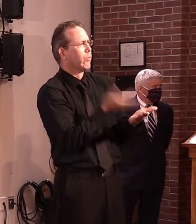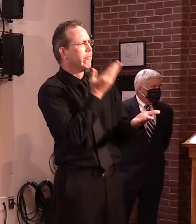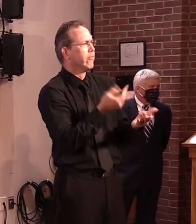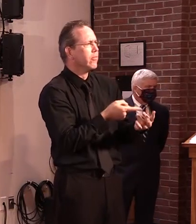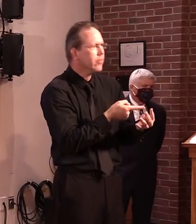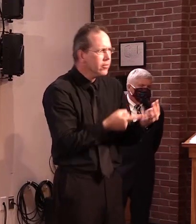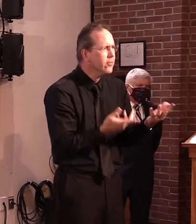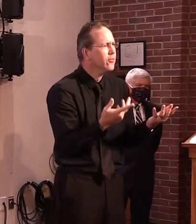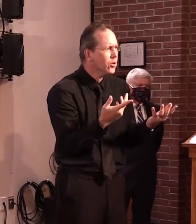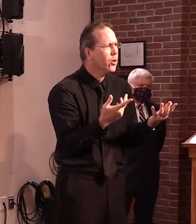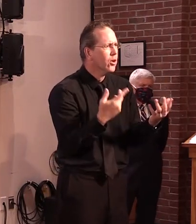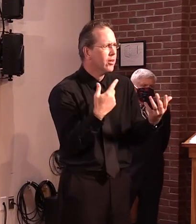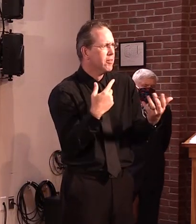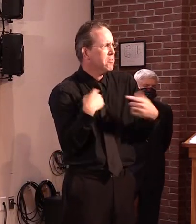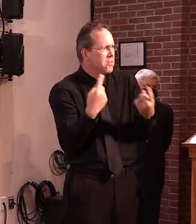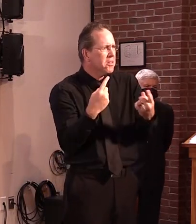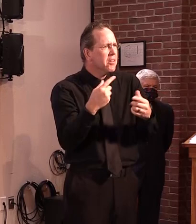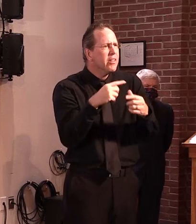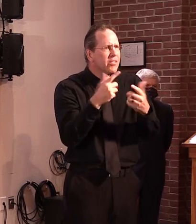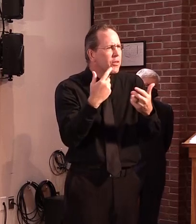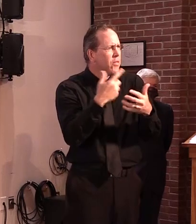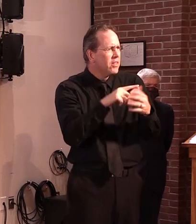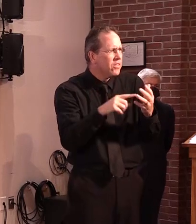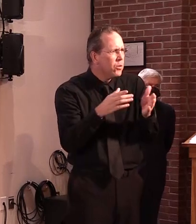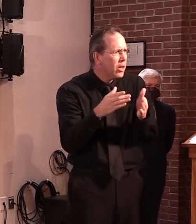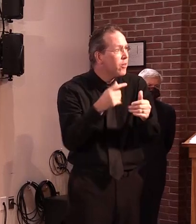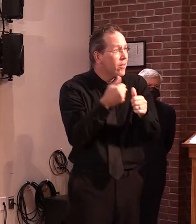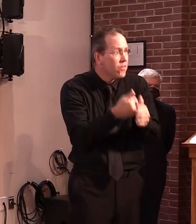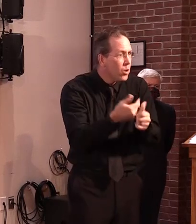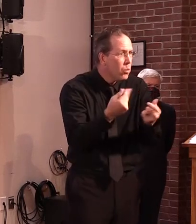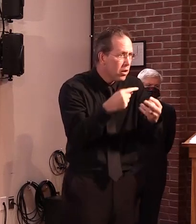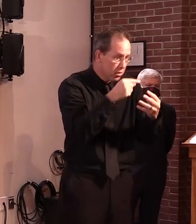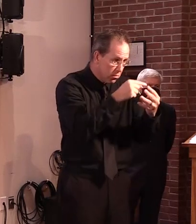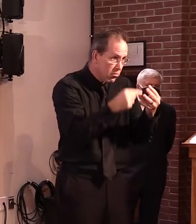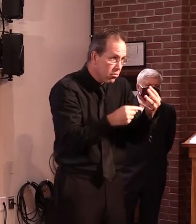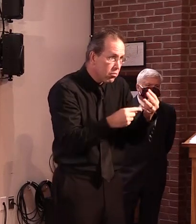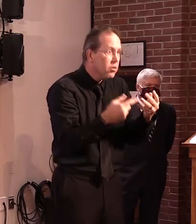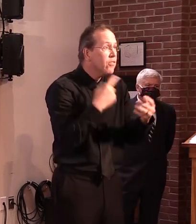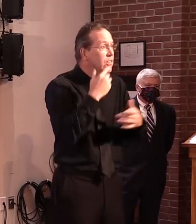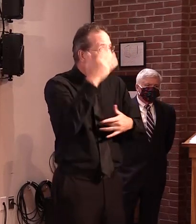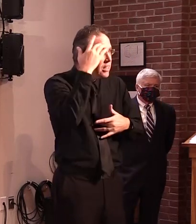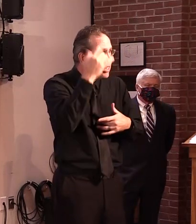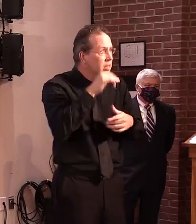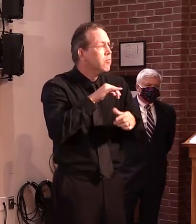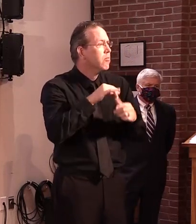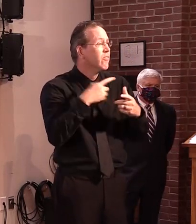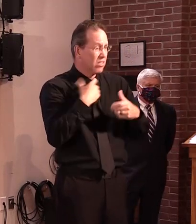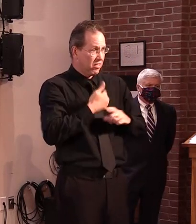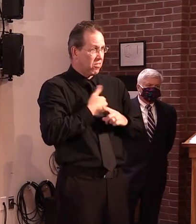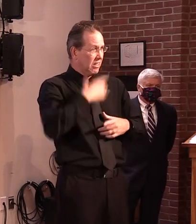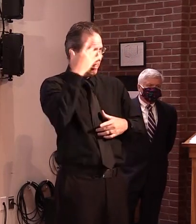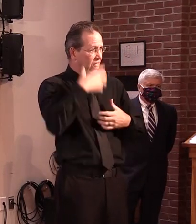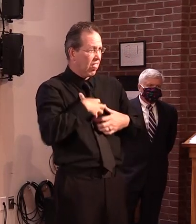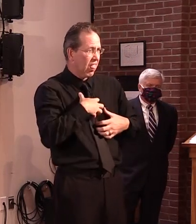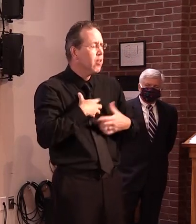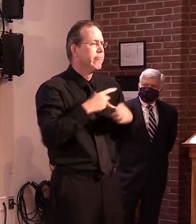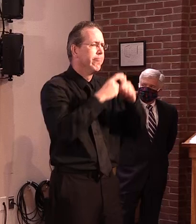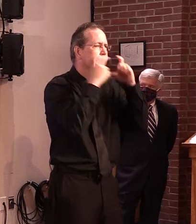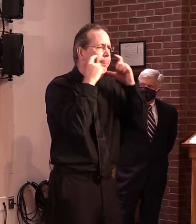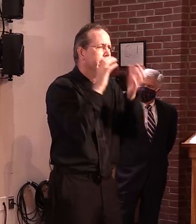there's active infection in the community: universal wearing of masks, keeping physical